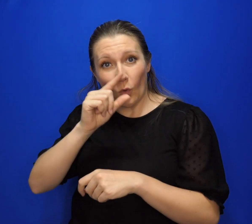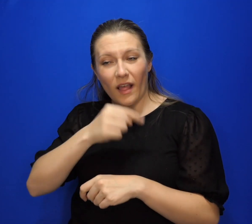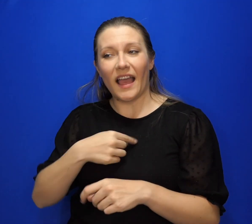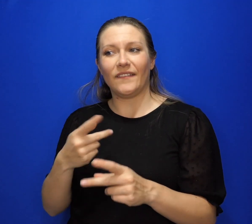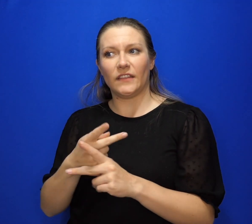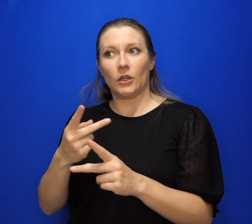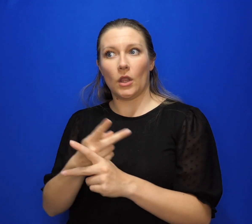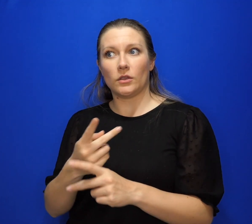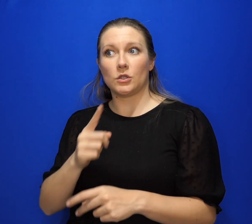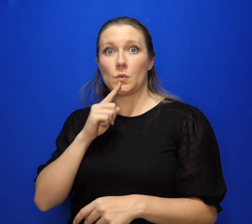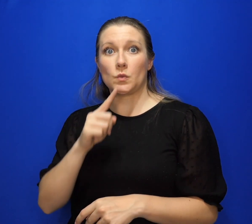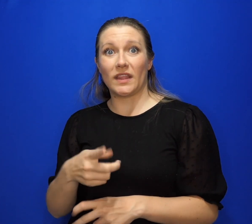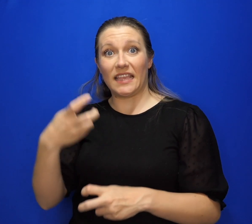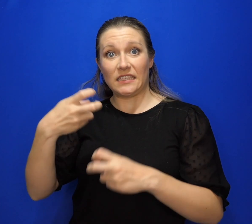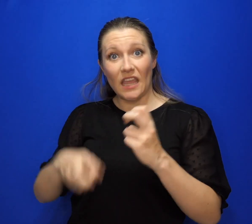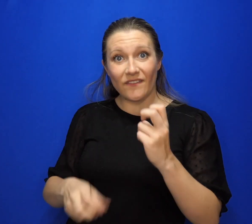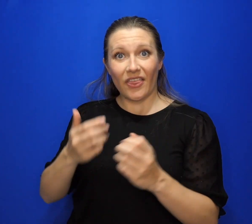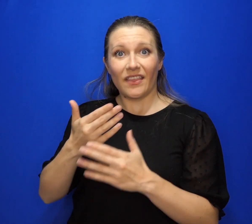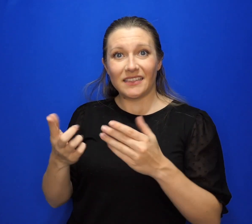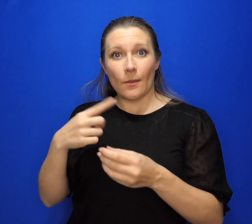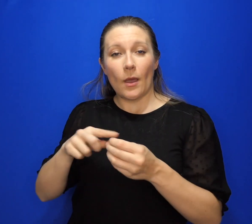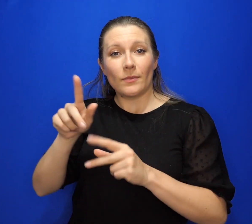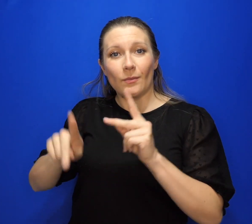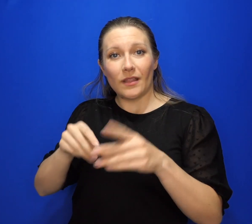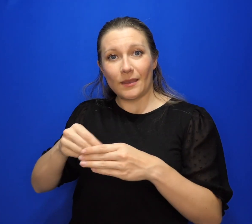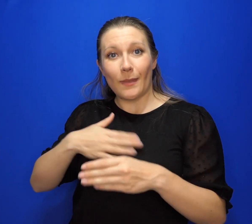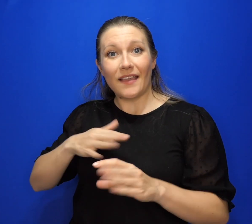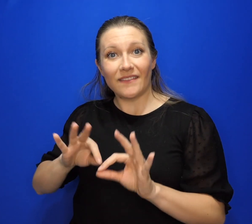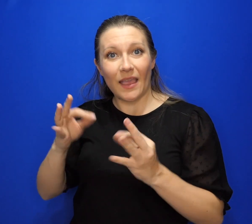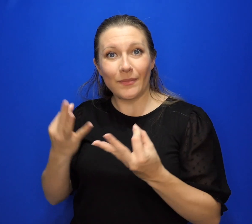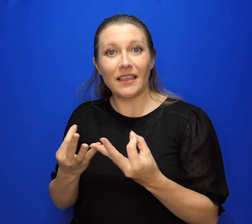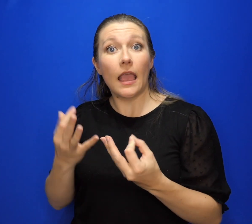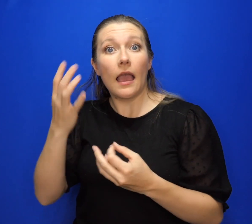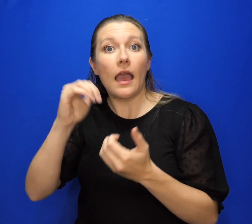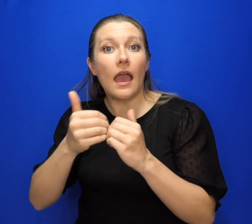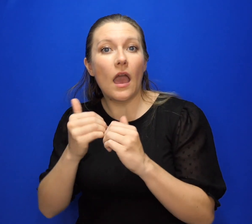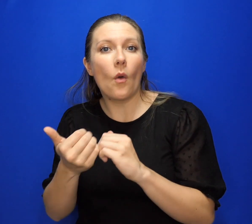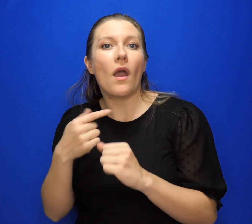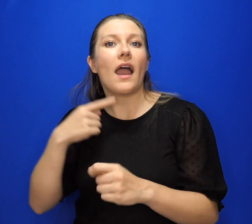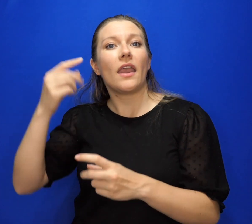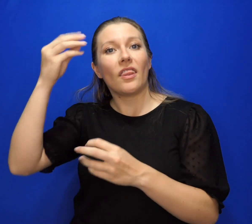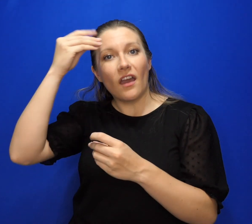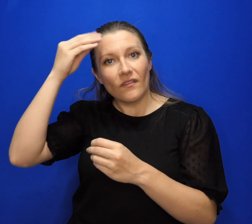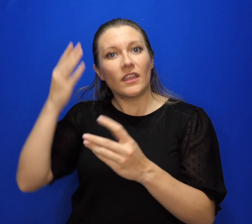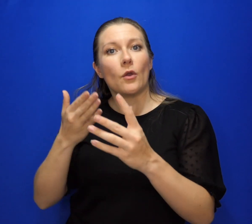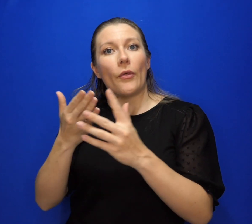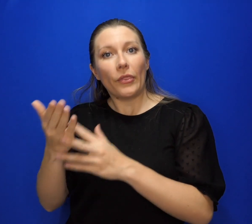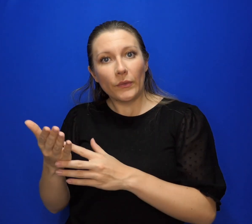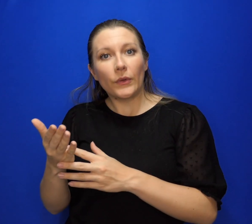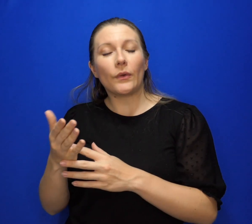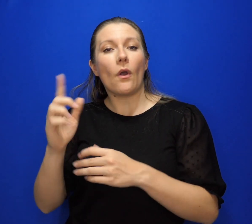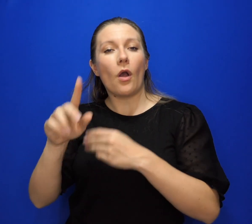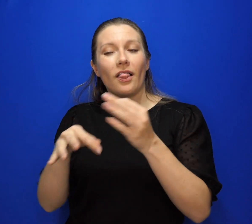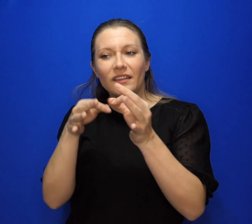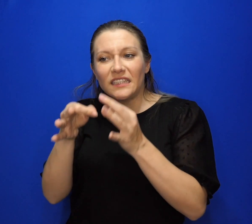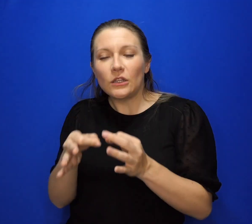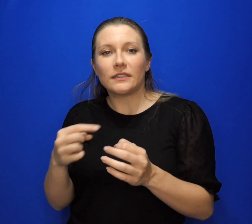difficult things about people in my family by just thoughtfully going through the details that I knew and Googling the things I didn't